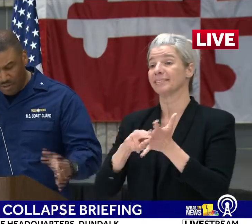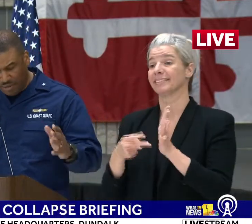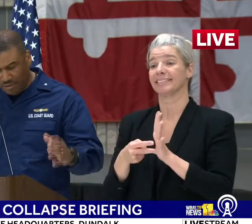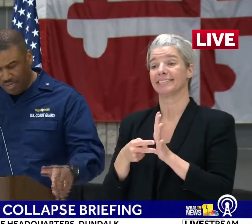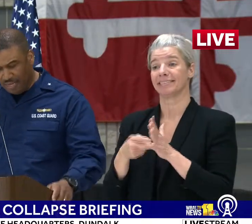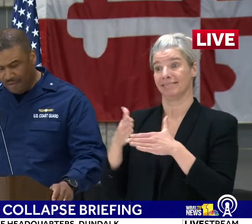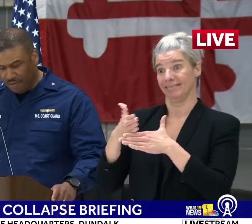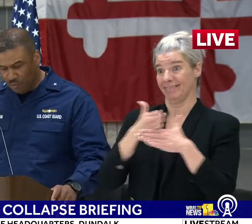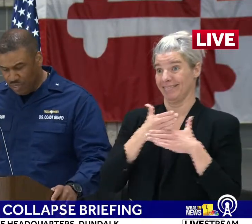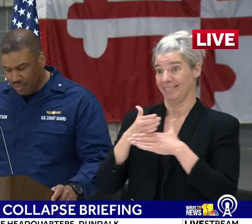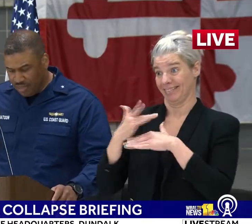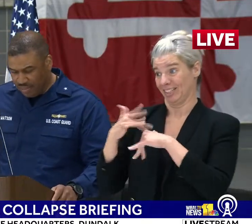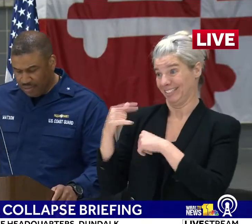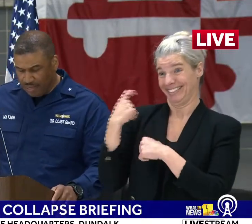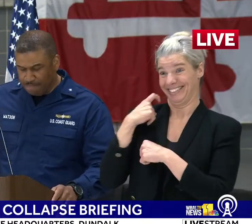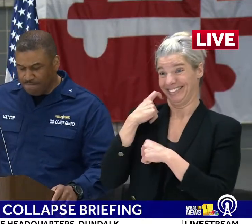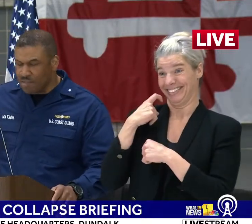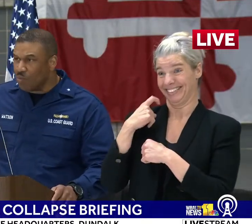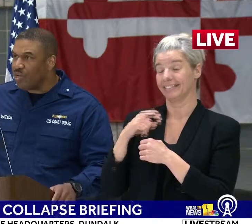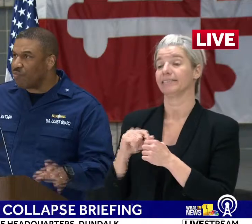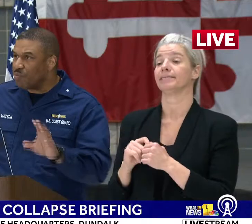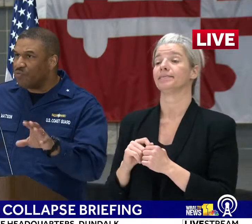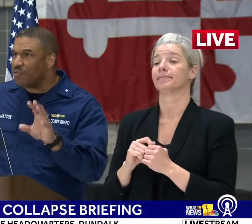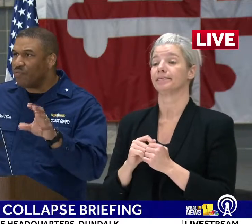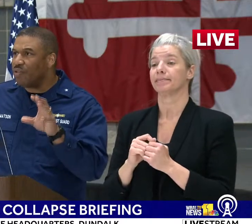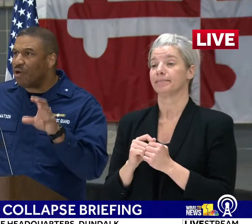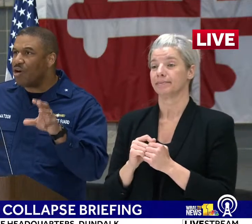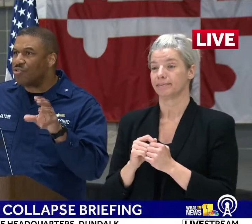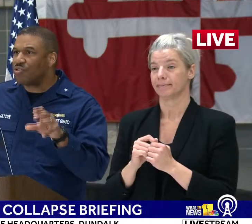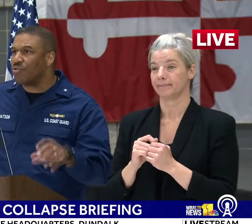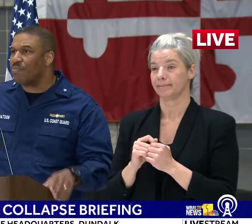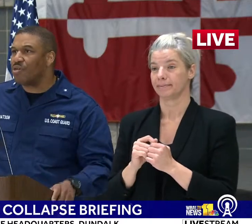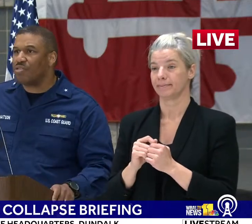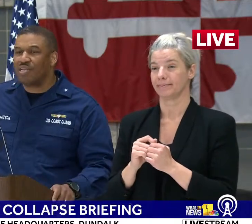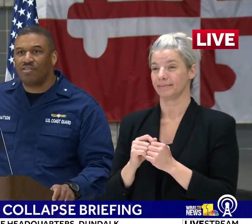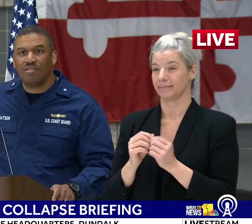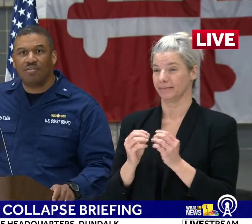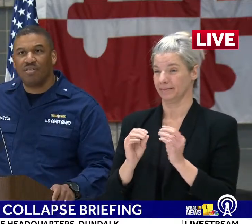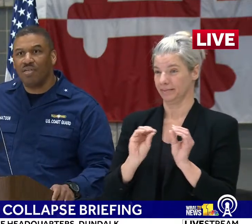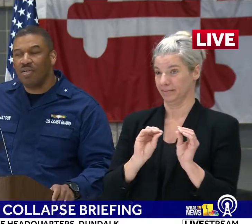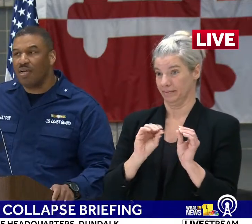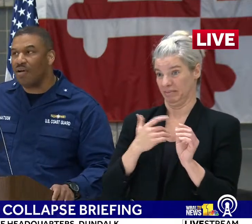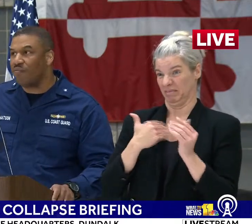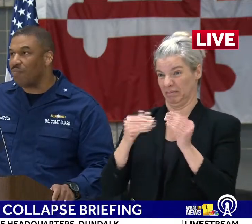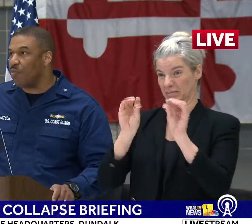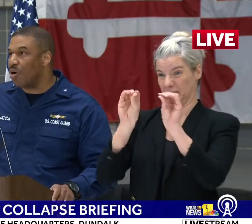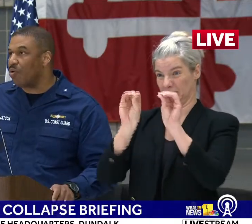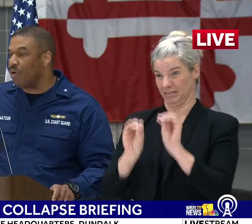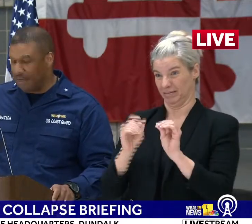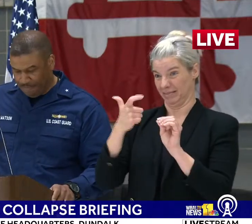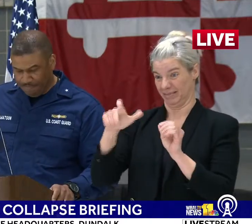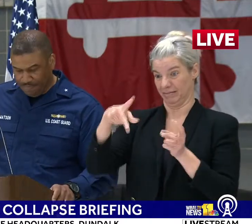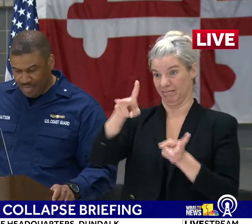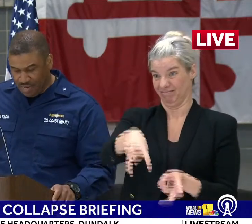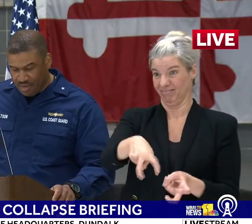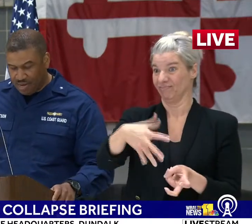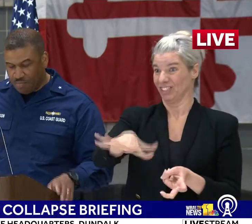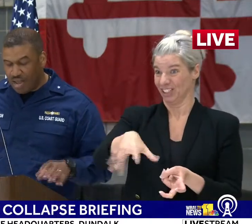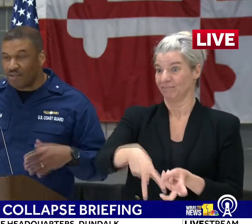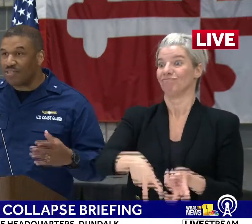all earlier this week that we had removed two of the larger submerged sections from the